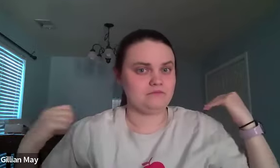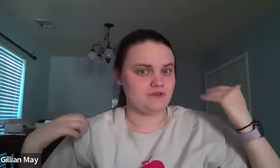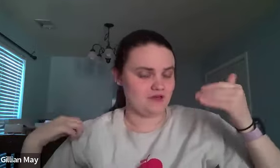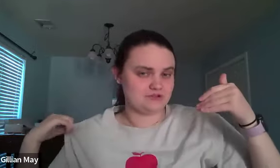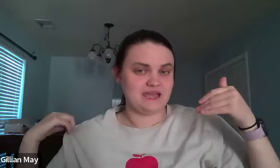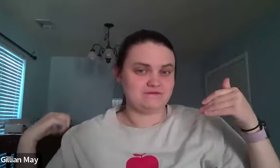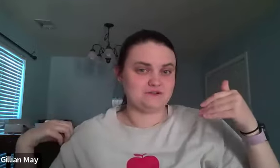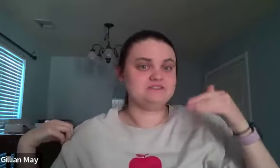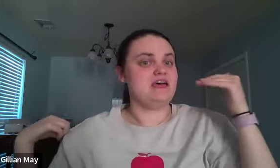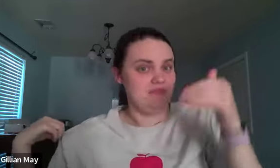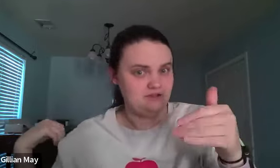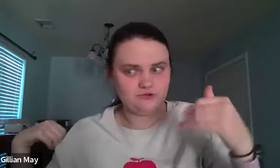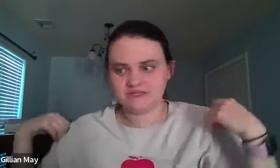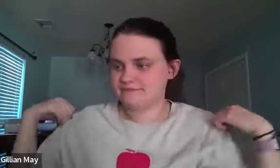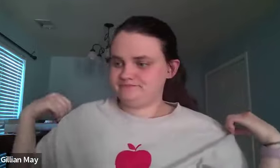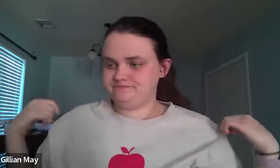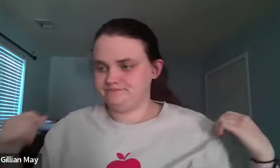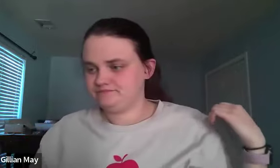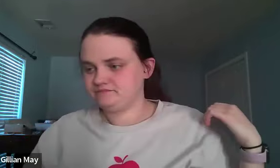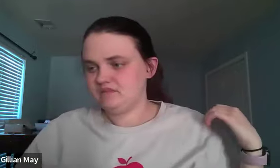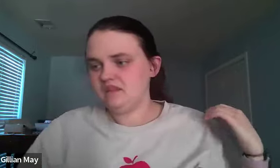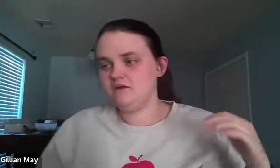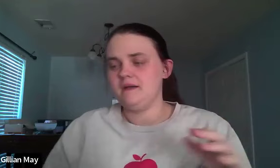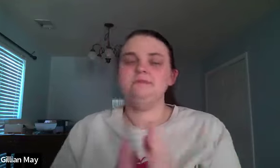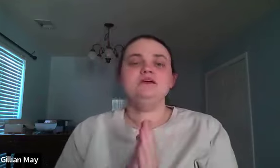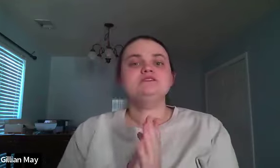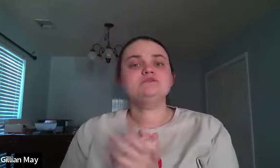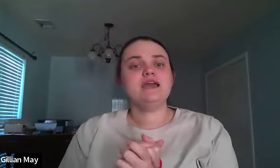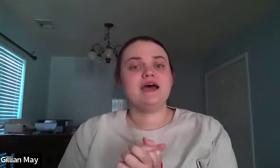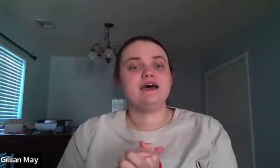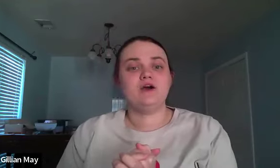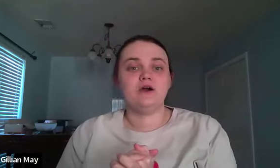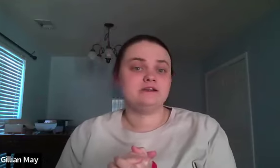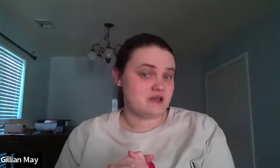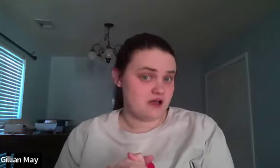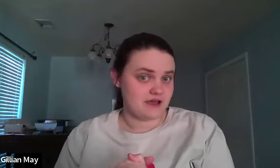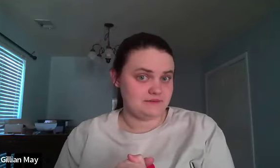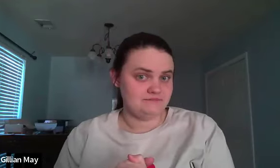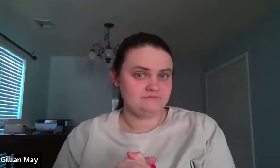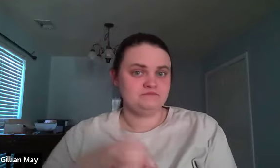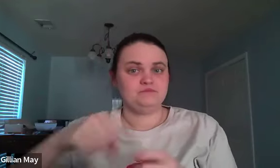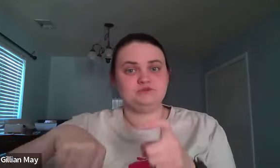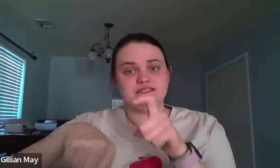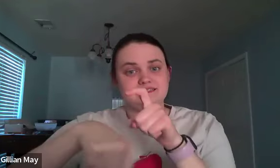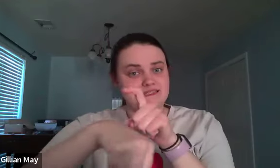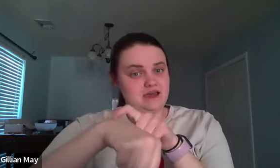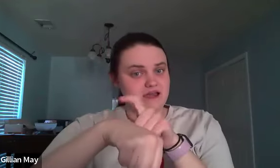the others we had first and then go to it. Okay. So we had our time, which was